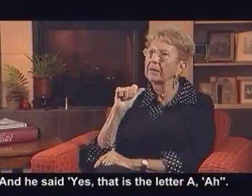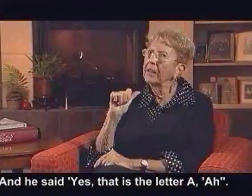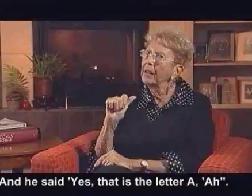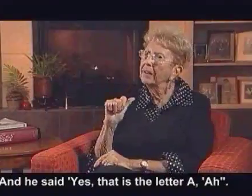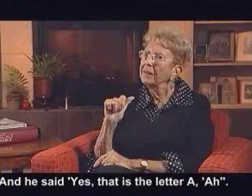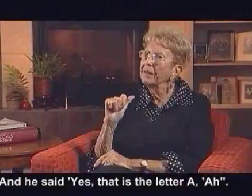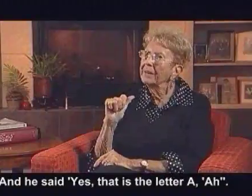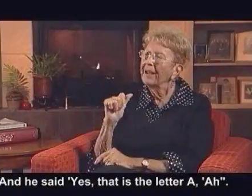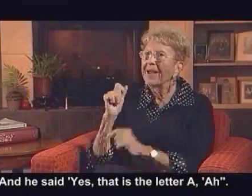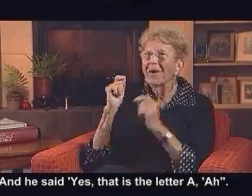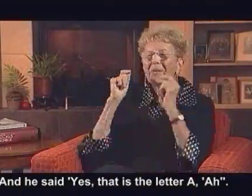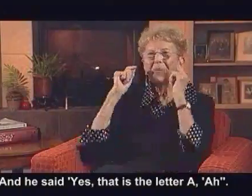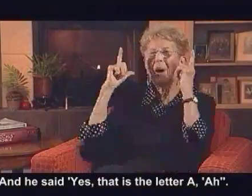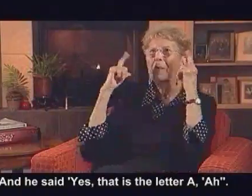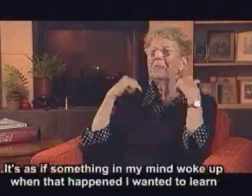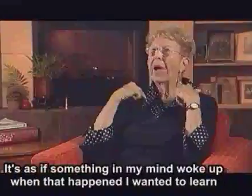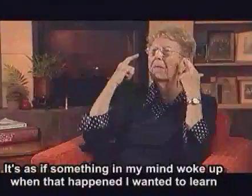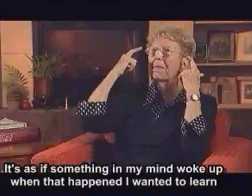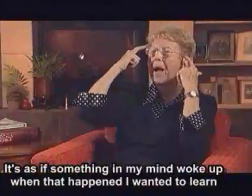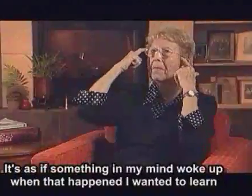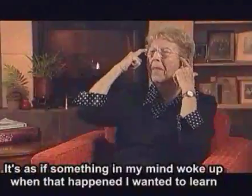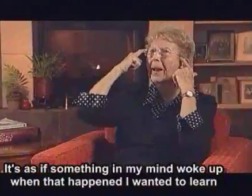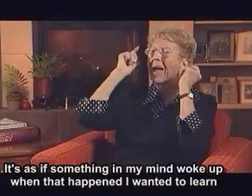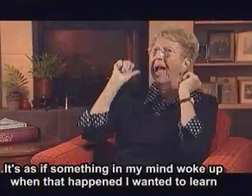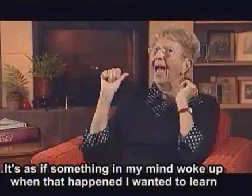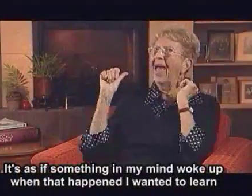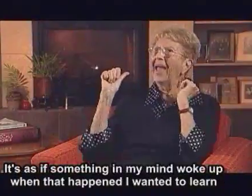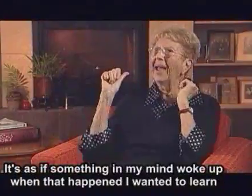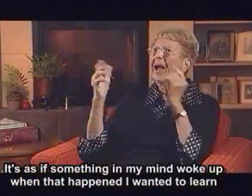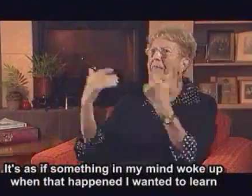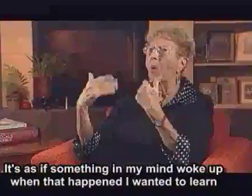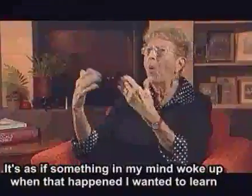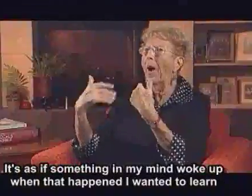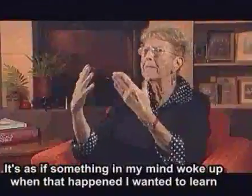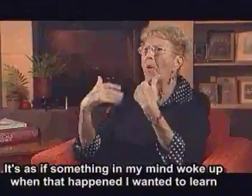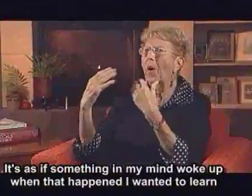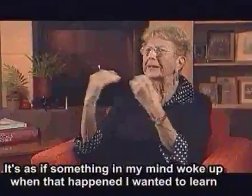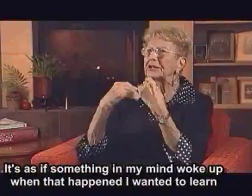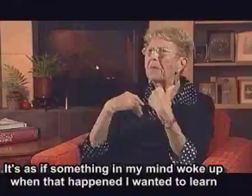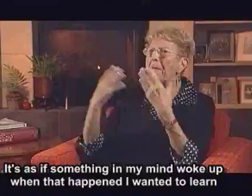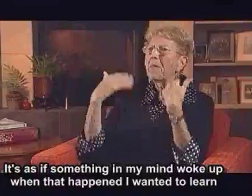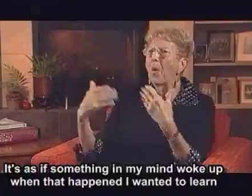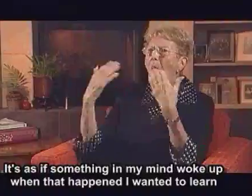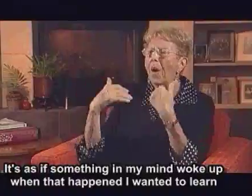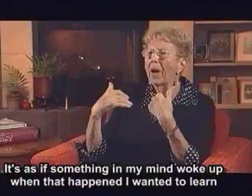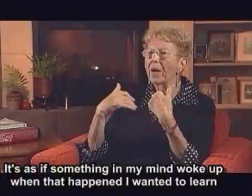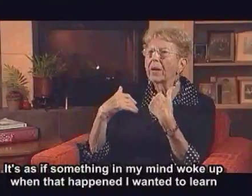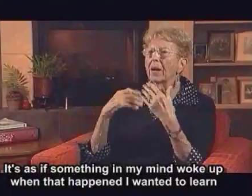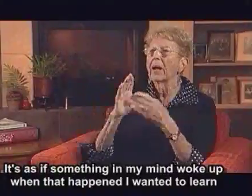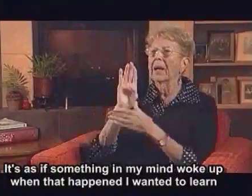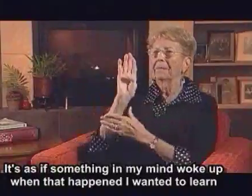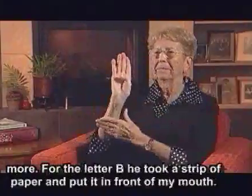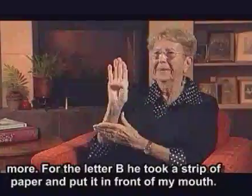the letter A, ah." It's as if something in my mind woke up when that happened. I wanted to learn